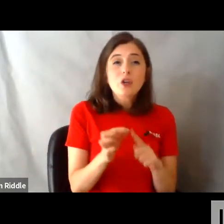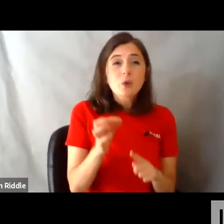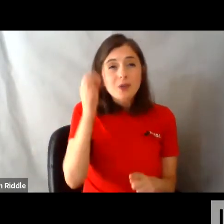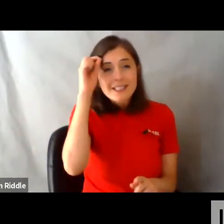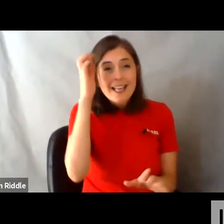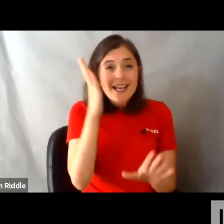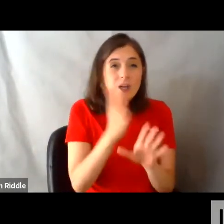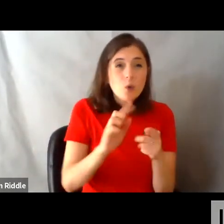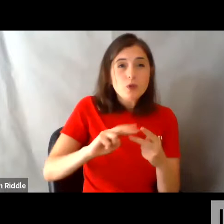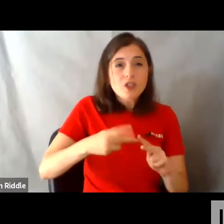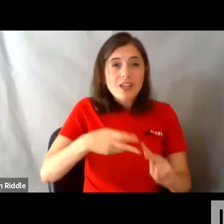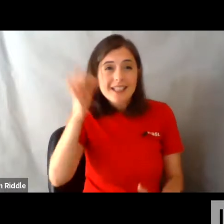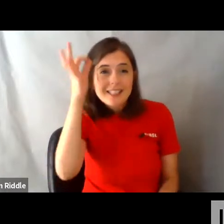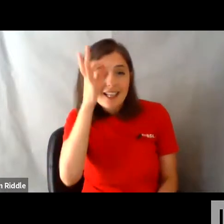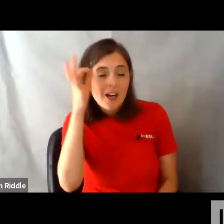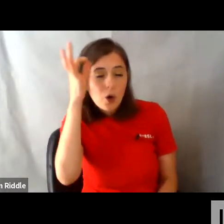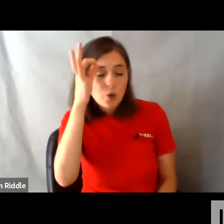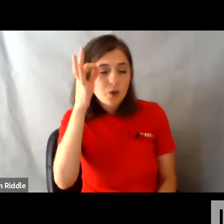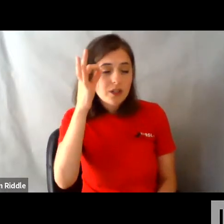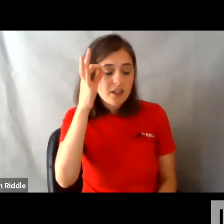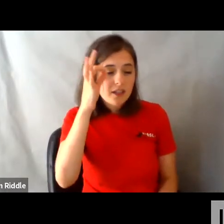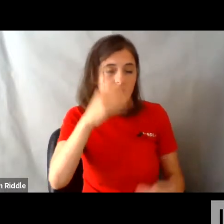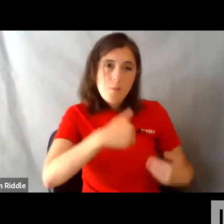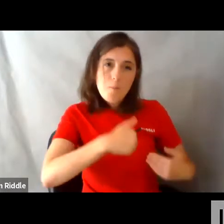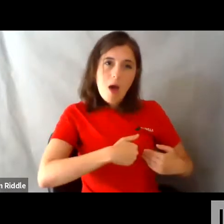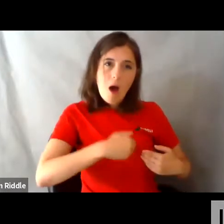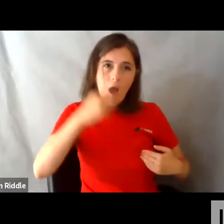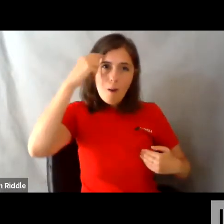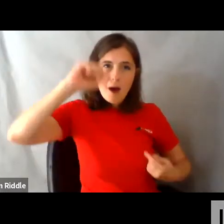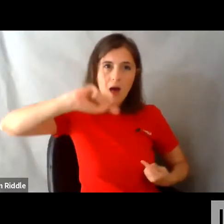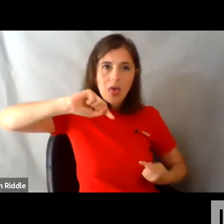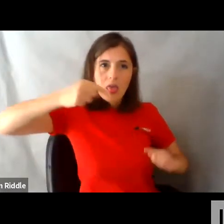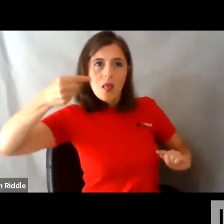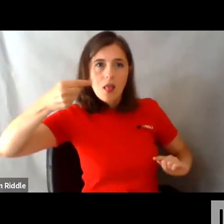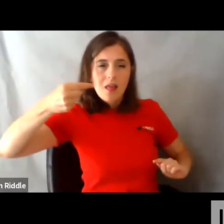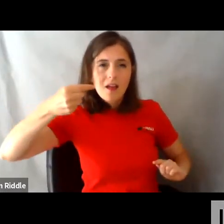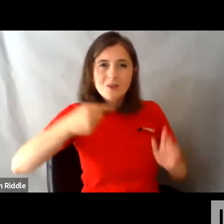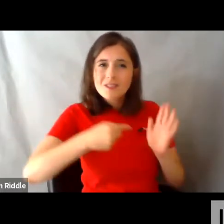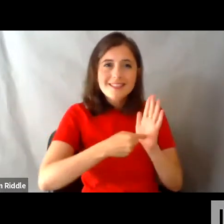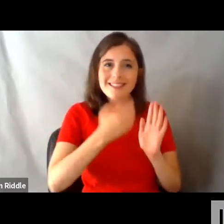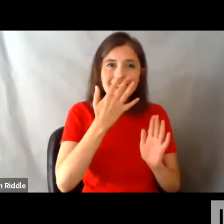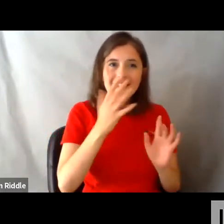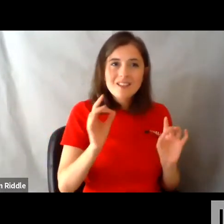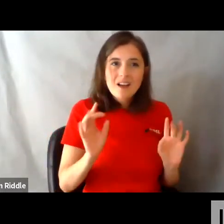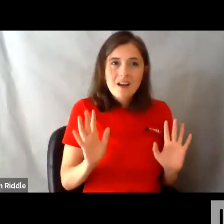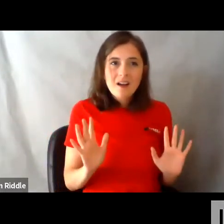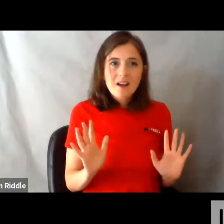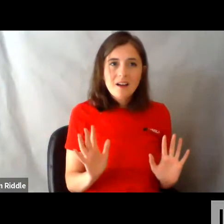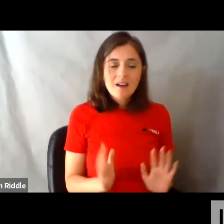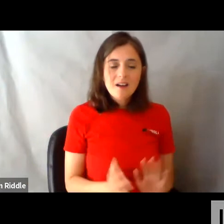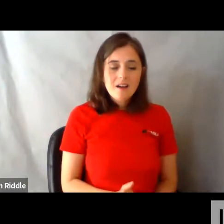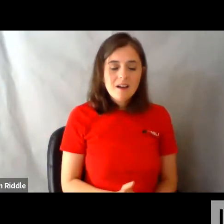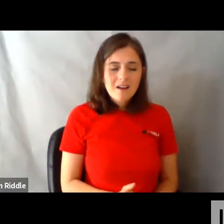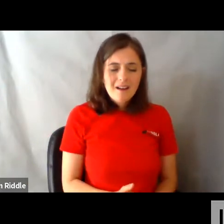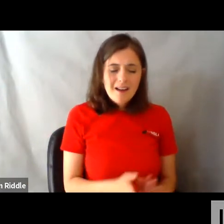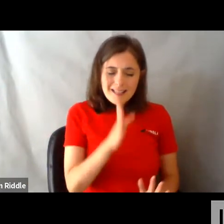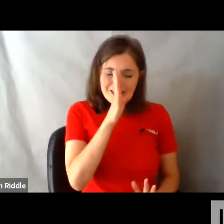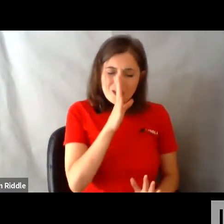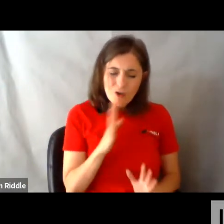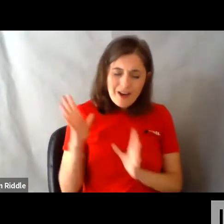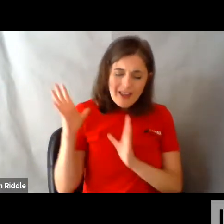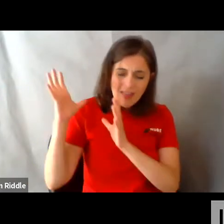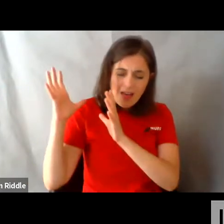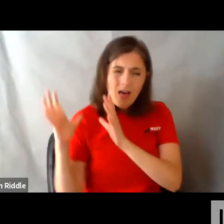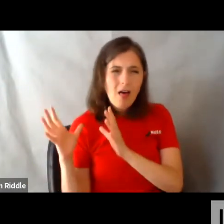psychosis, heart and mind in revolt. Just a teenager. The grief I carry has never